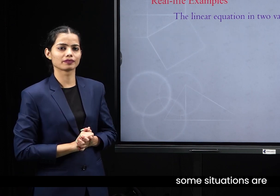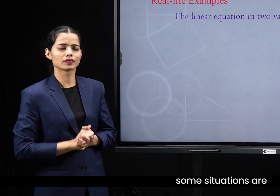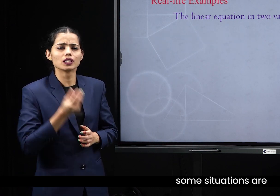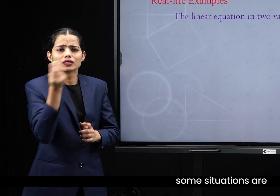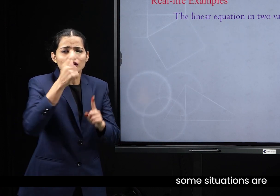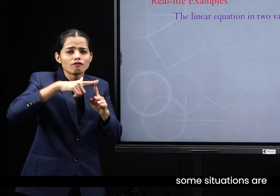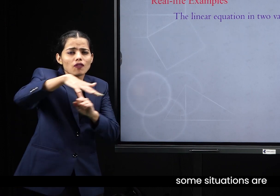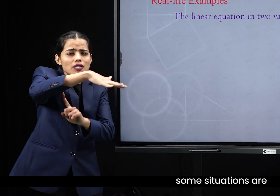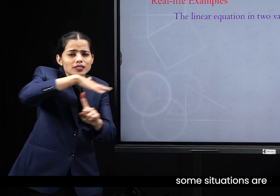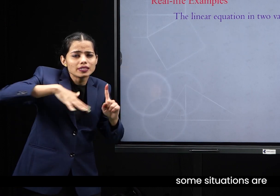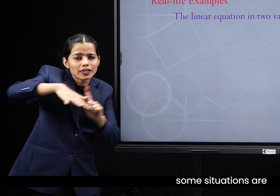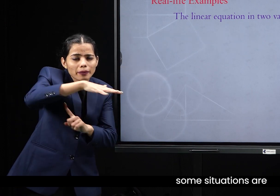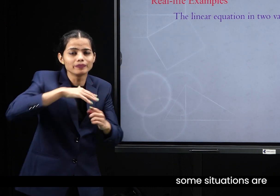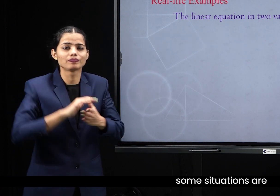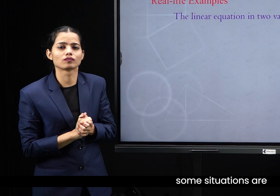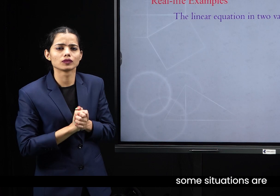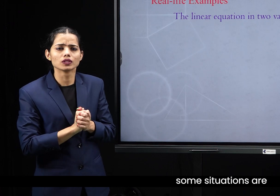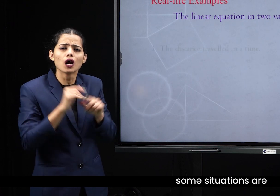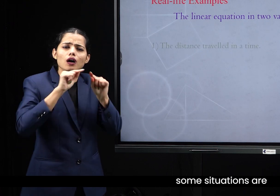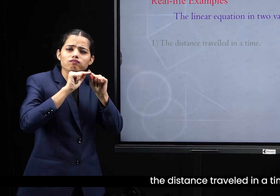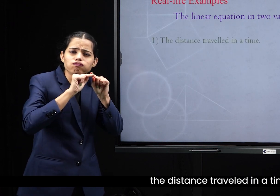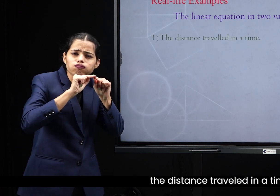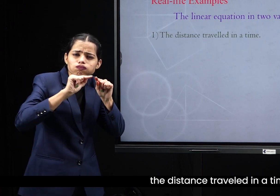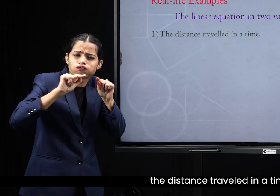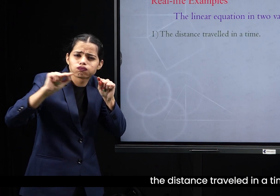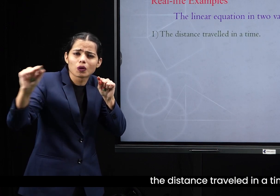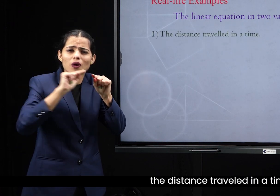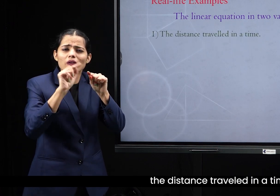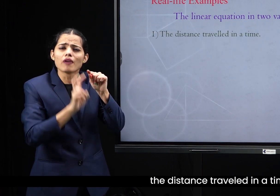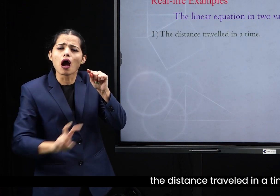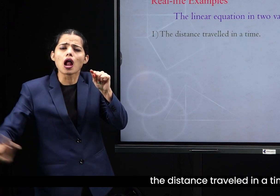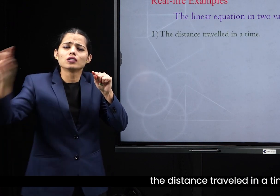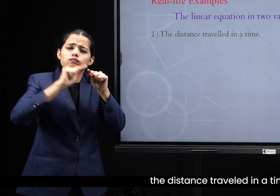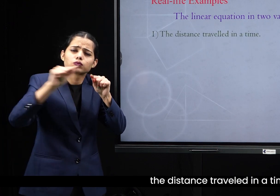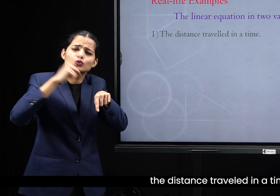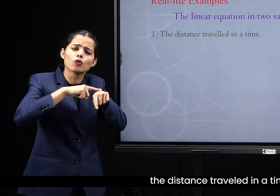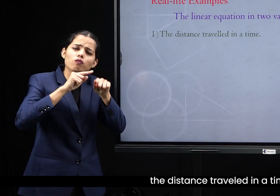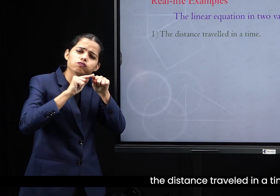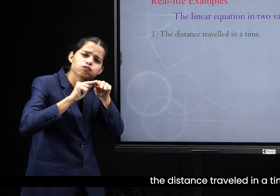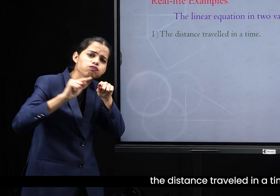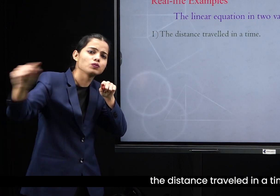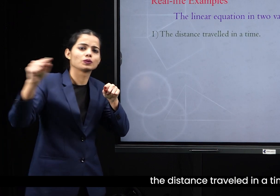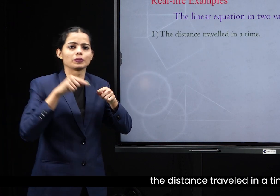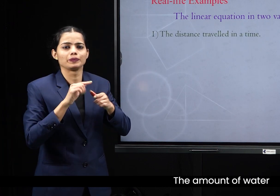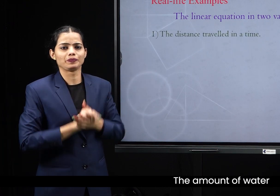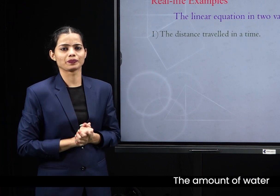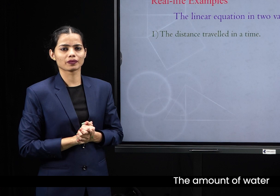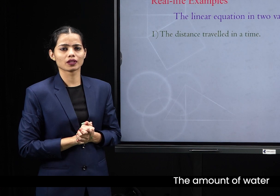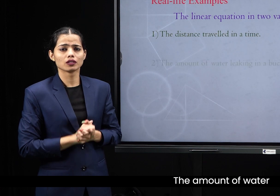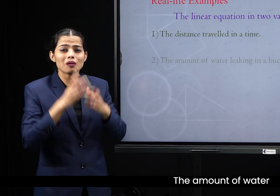Some situations are the distance travelled in a time, the amount of